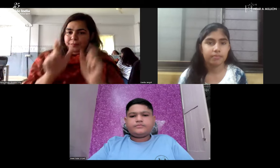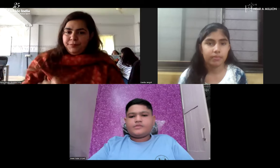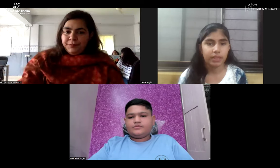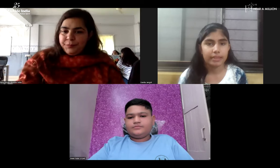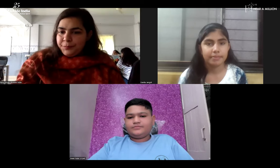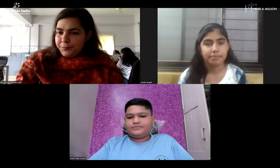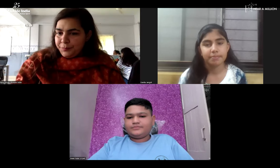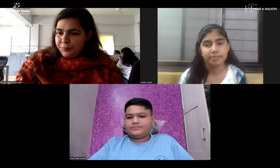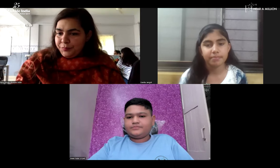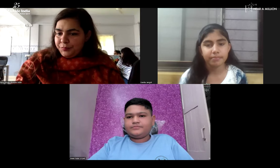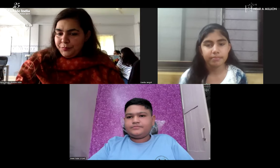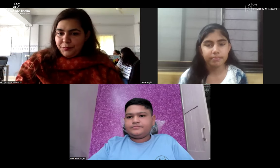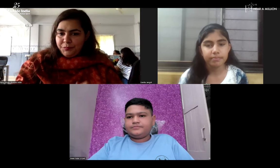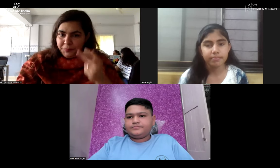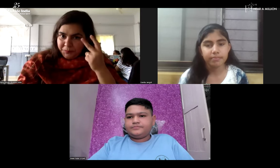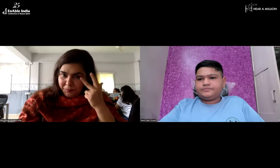people.